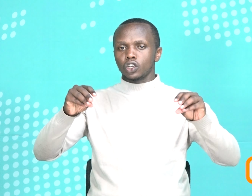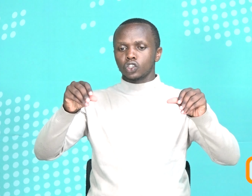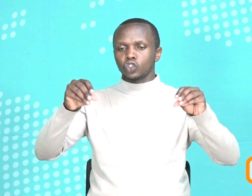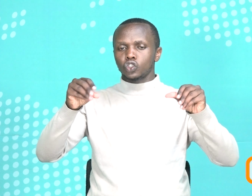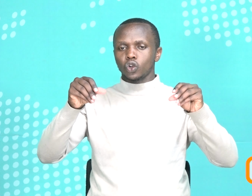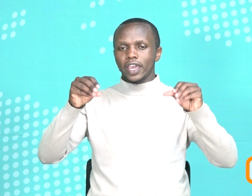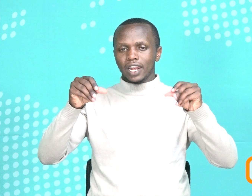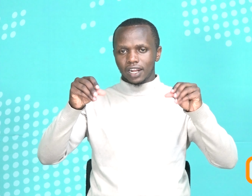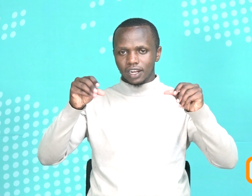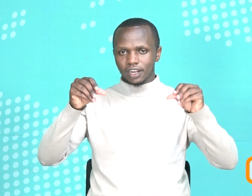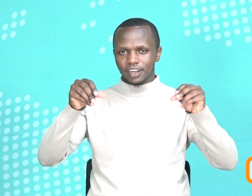soil,